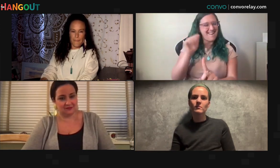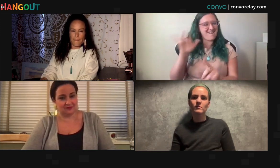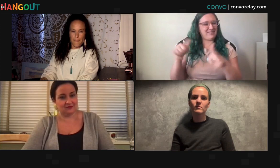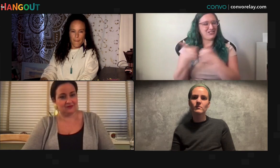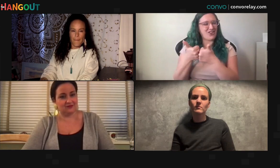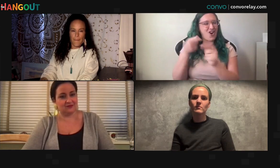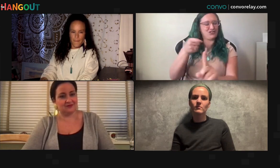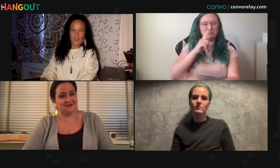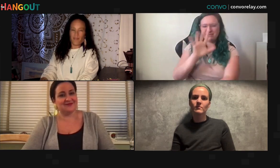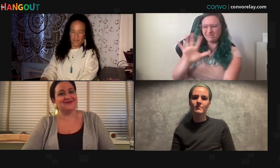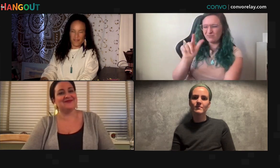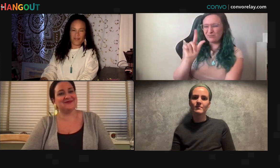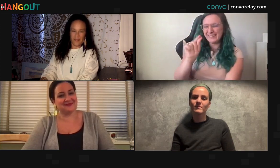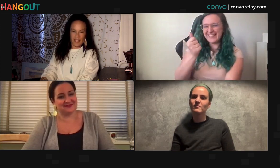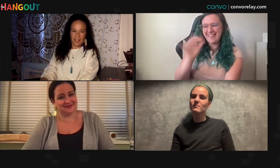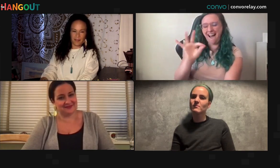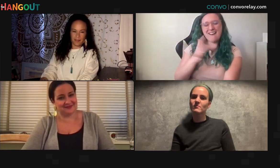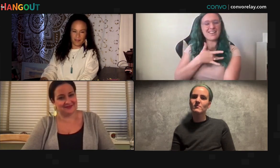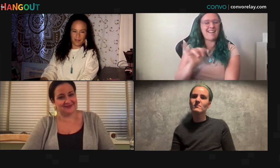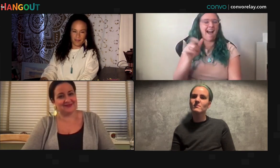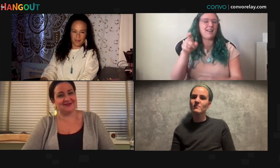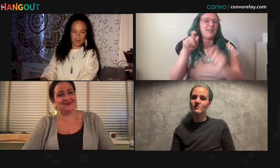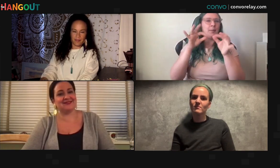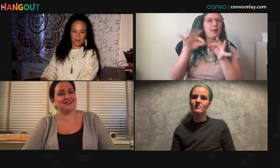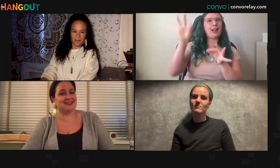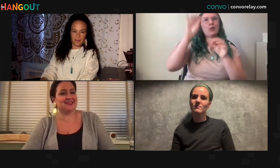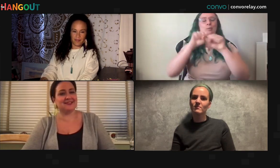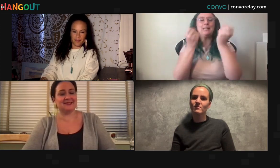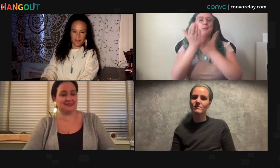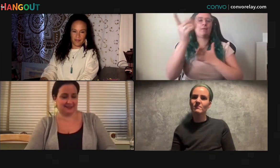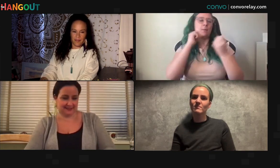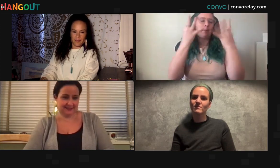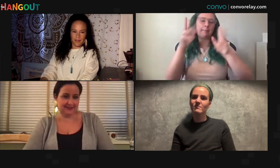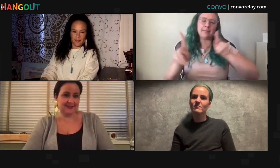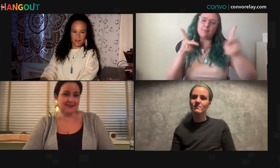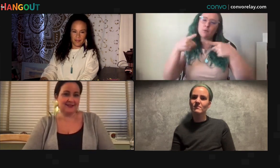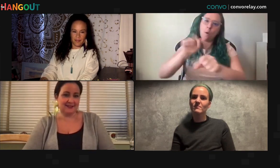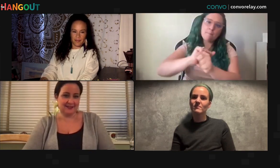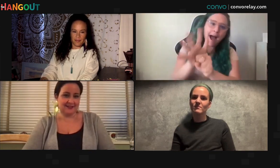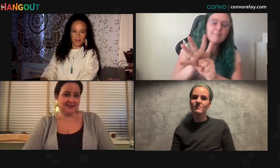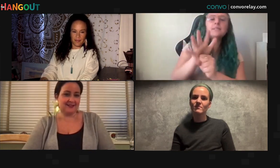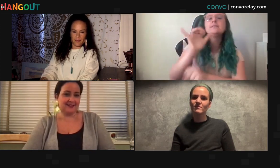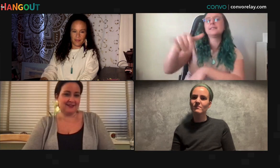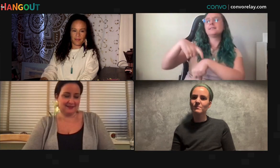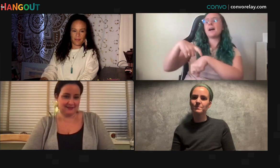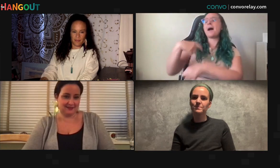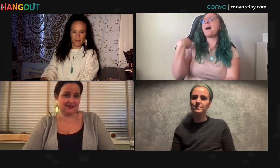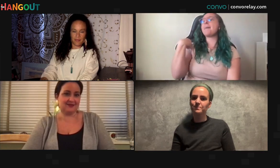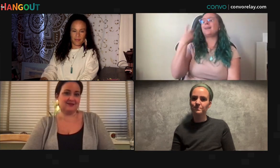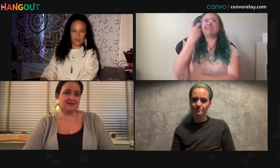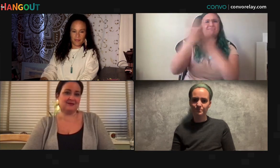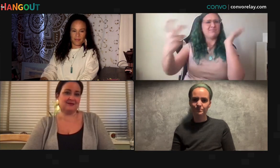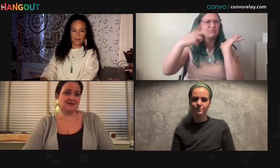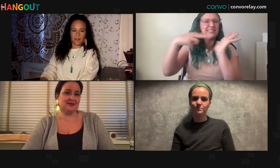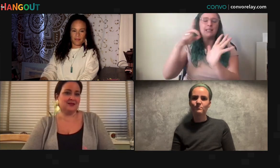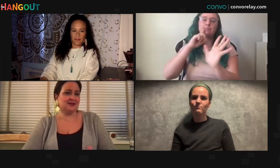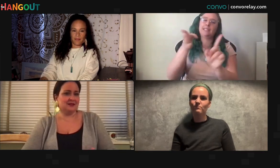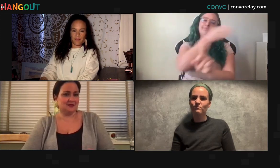what really got into manifestation was the Gabby challenge. For a lot of people during the